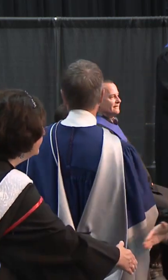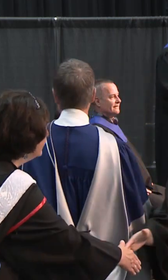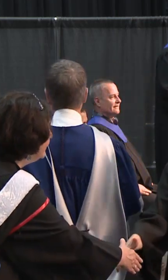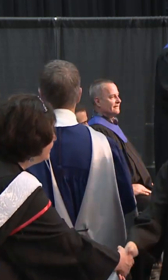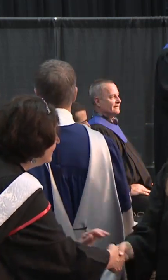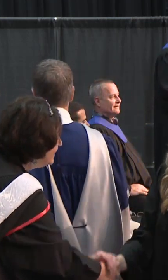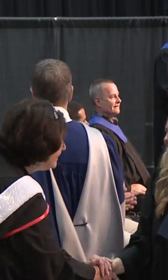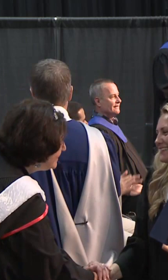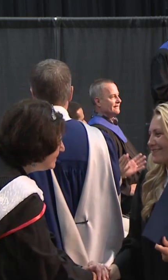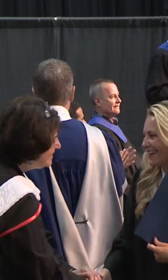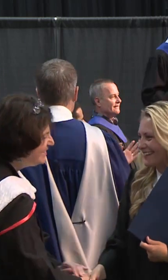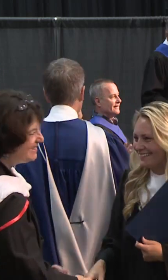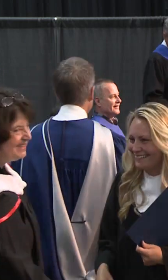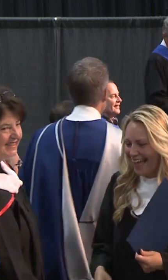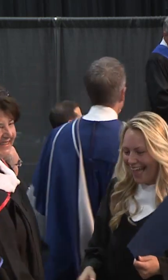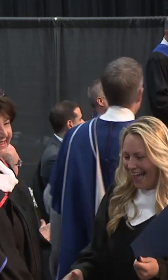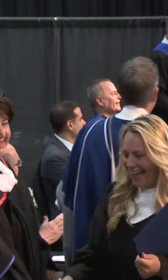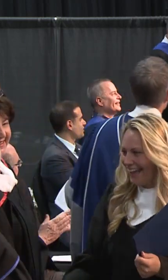Michelle Wilson.